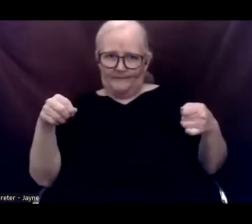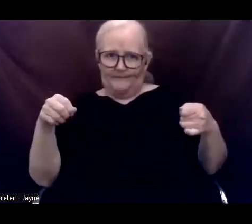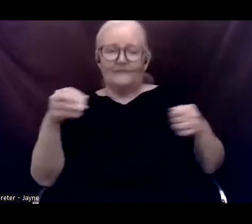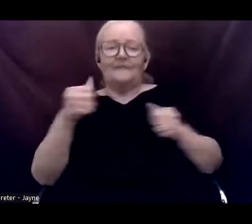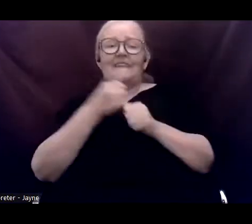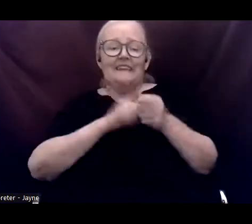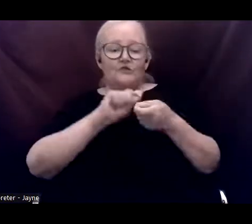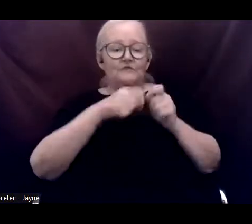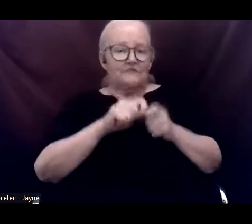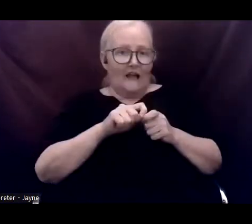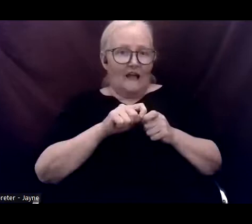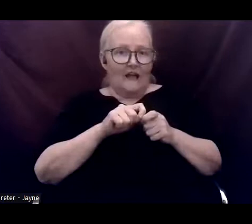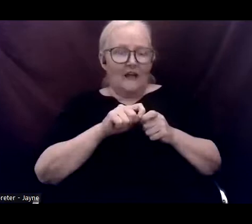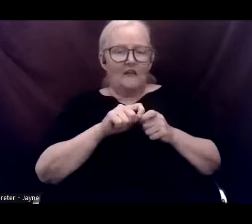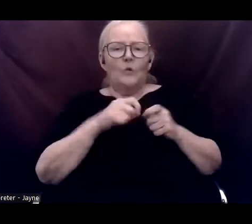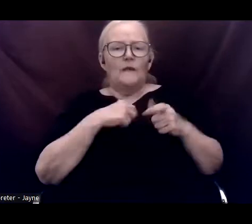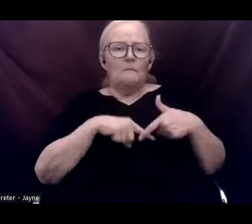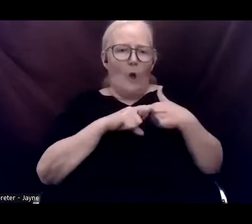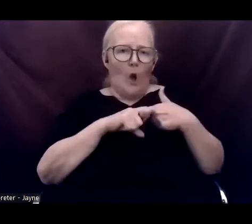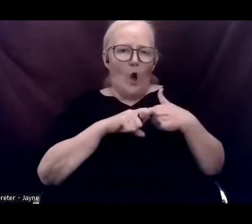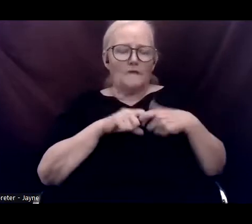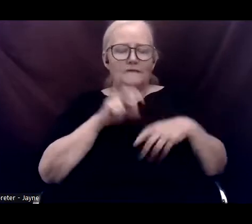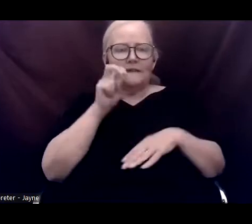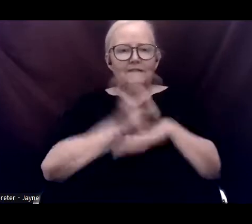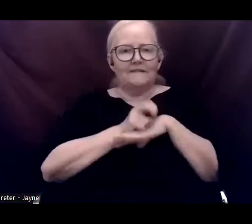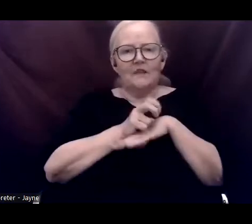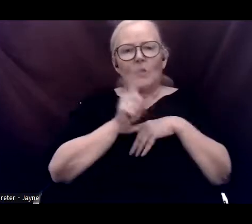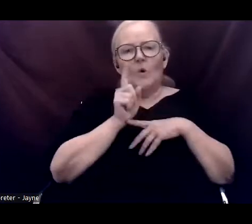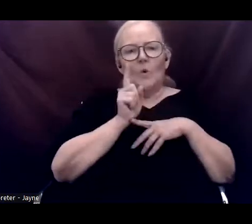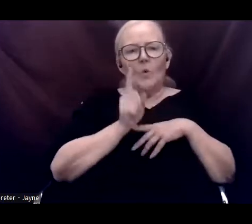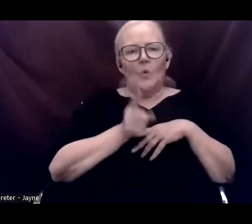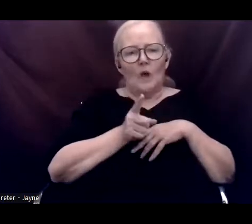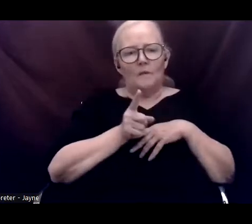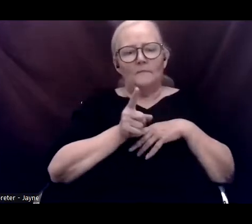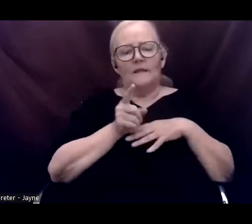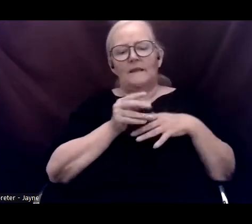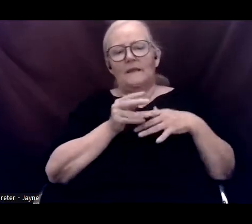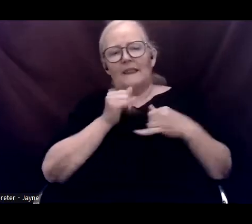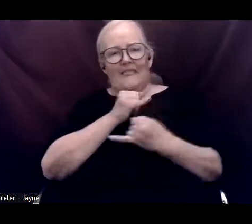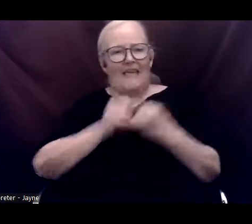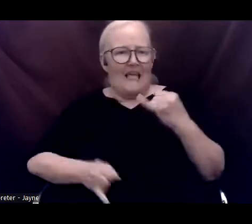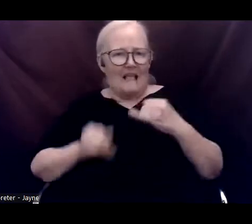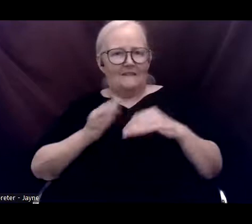knot and sit in silence for 1 minute after all the knots are complete.